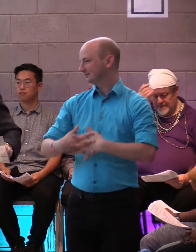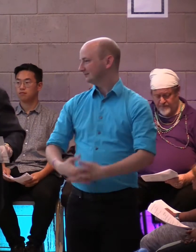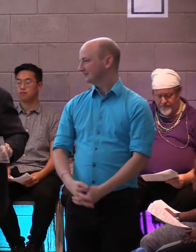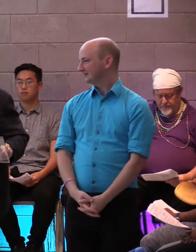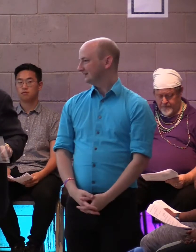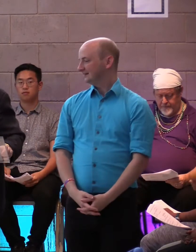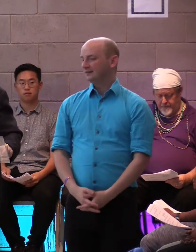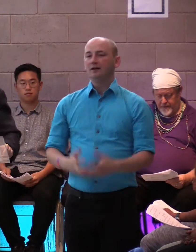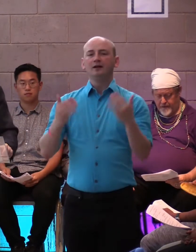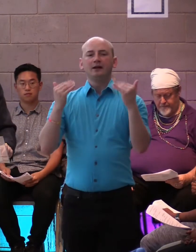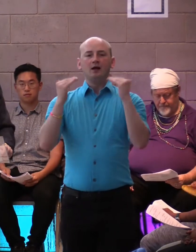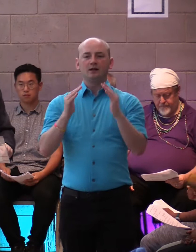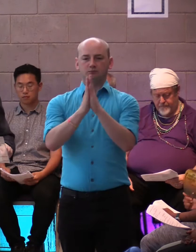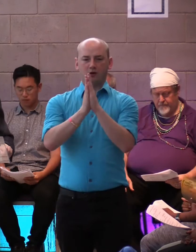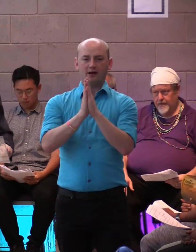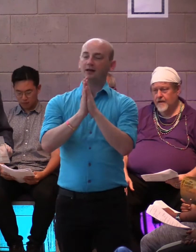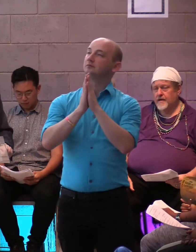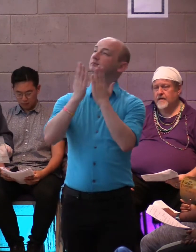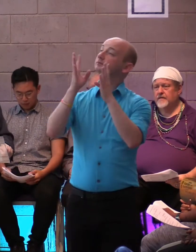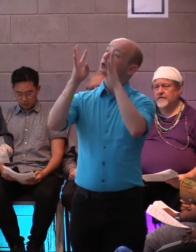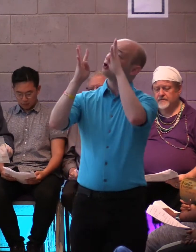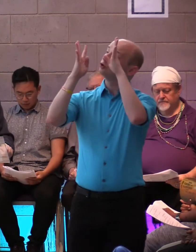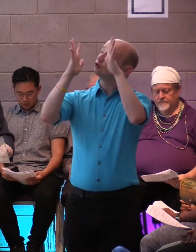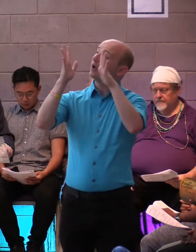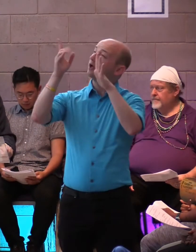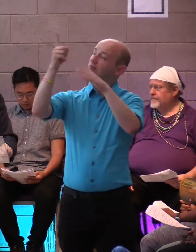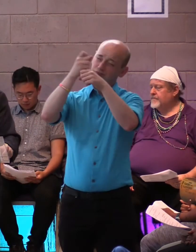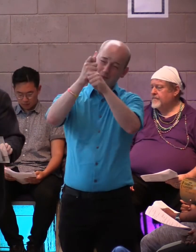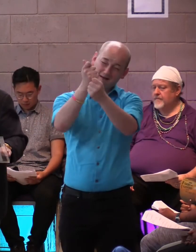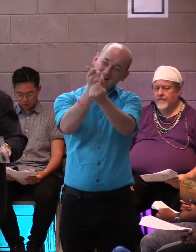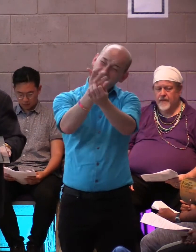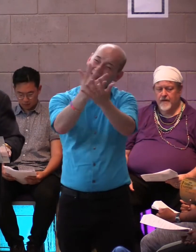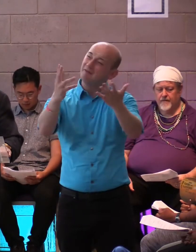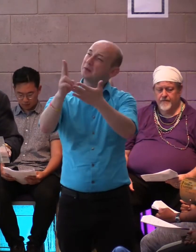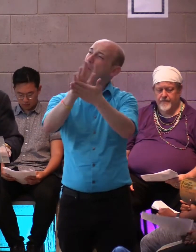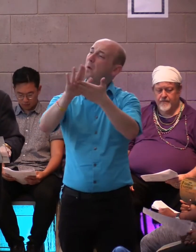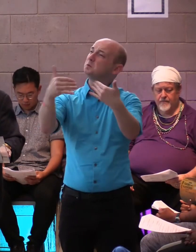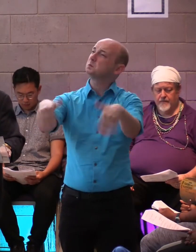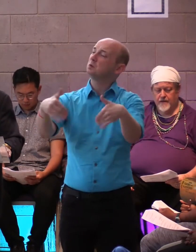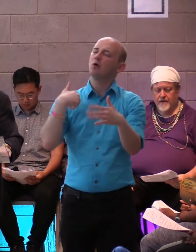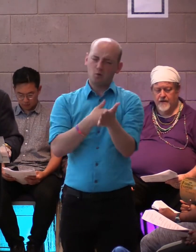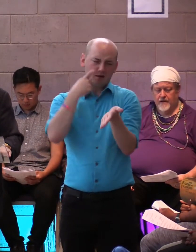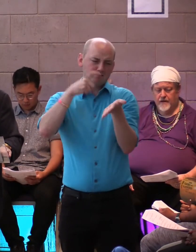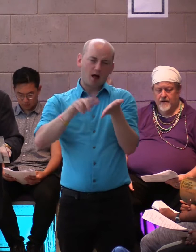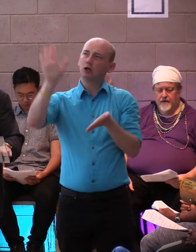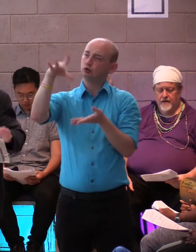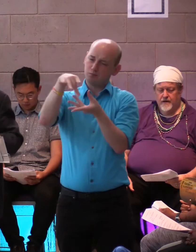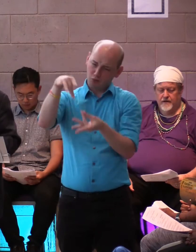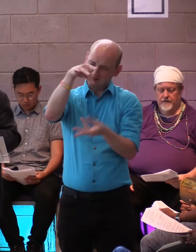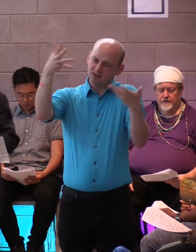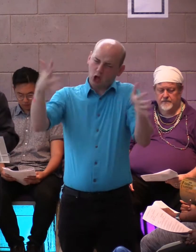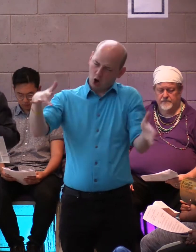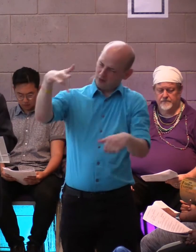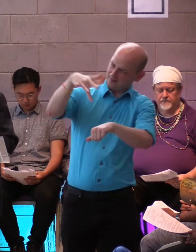And now let us pray. Creator of all that is holy, we acknowledge your presence is already here tonight. Your